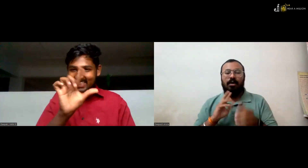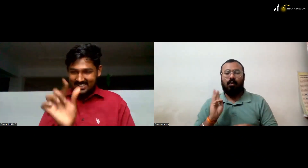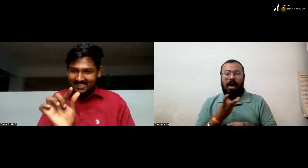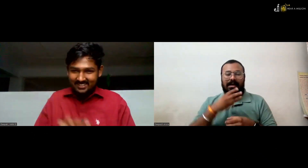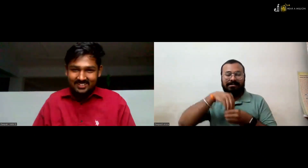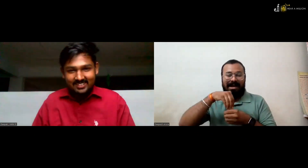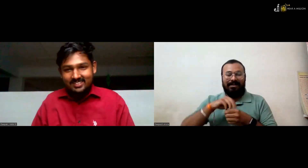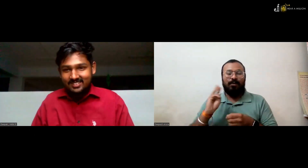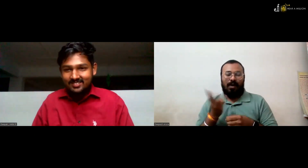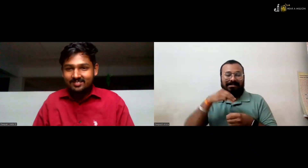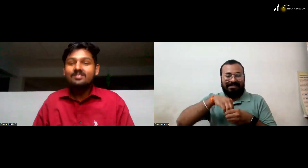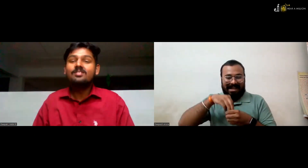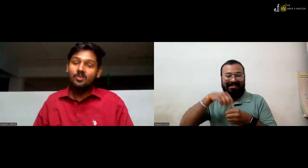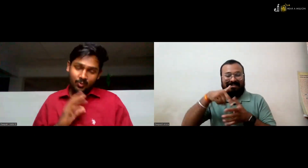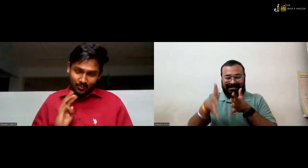Um,